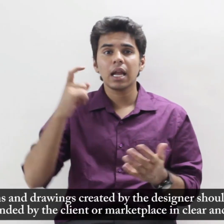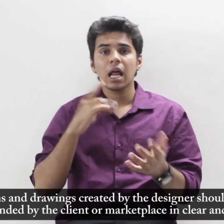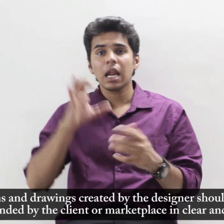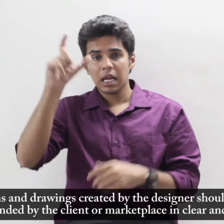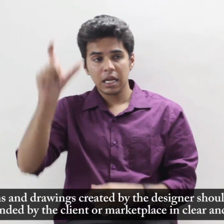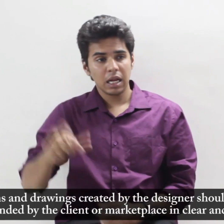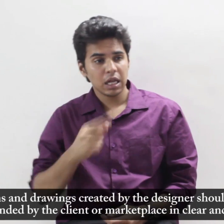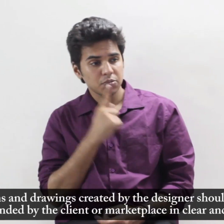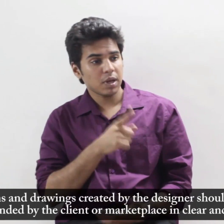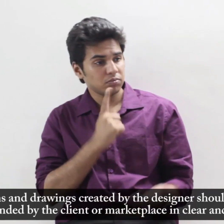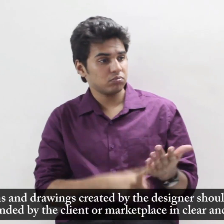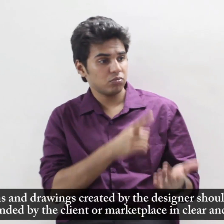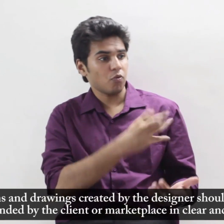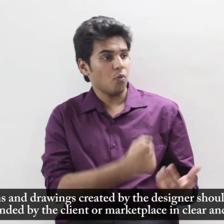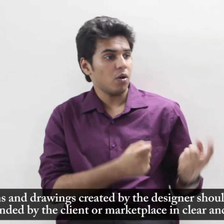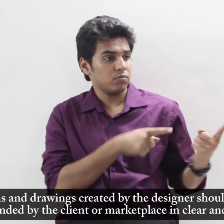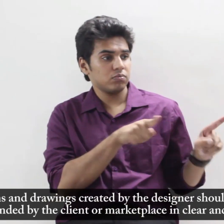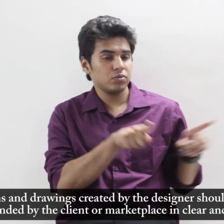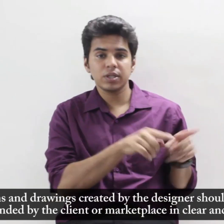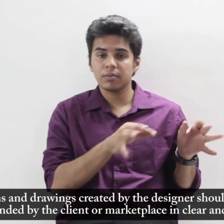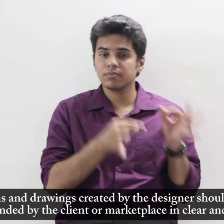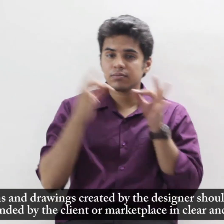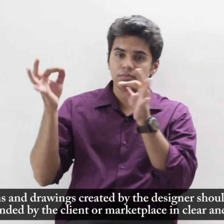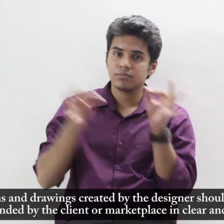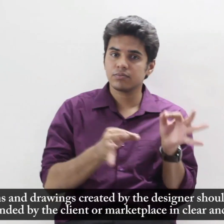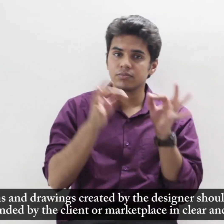or marketplace in clear and precise terms.